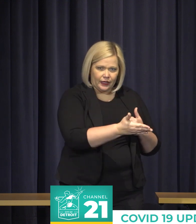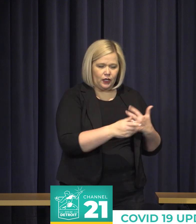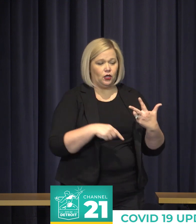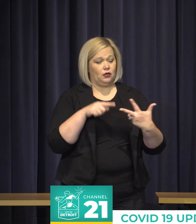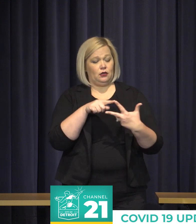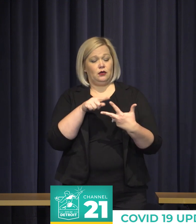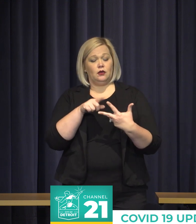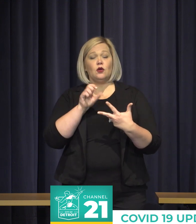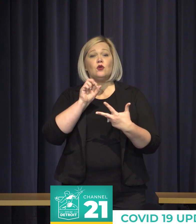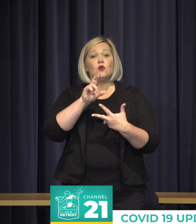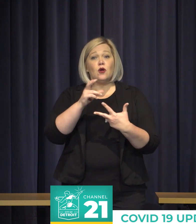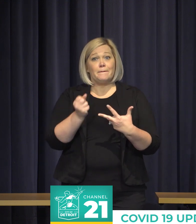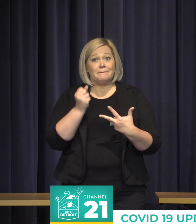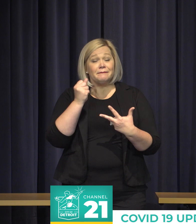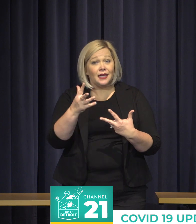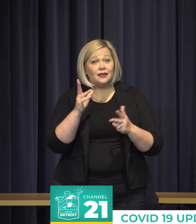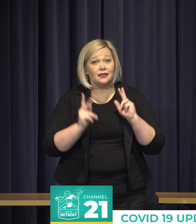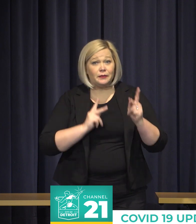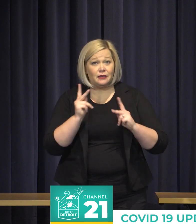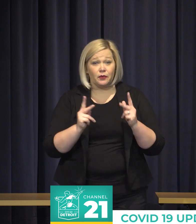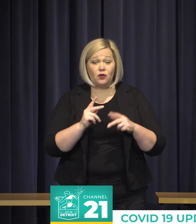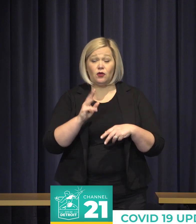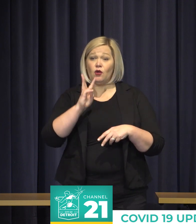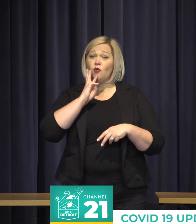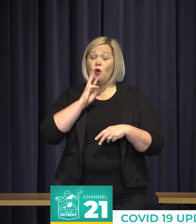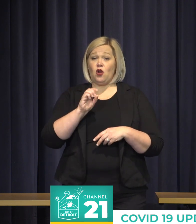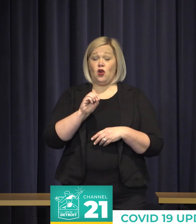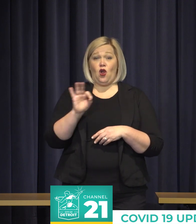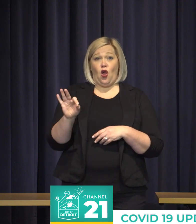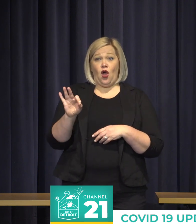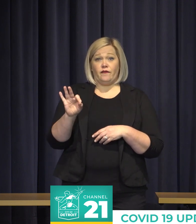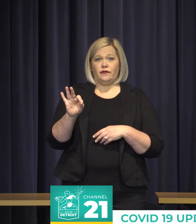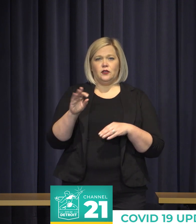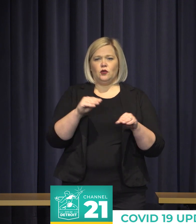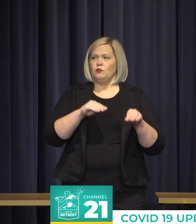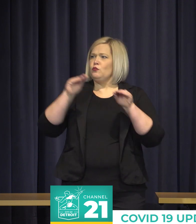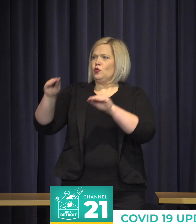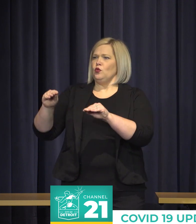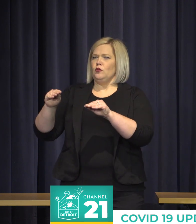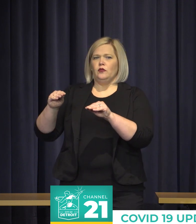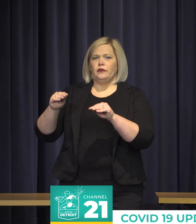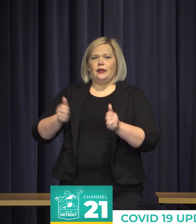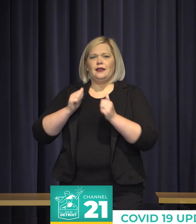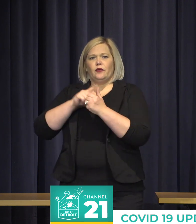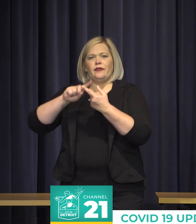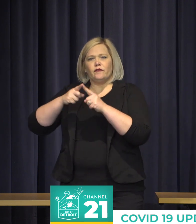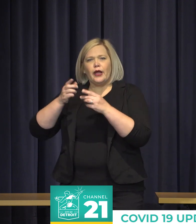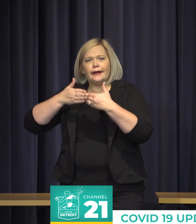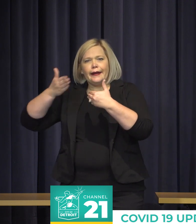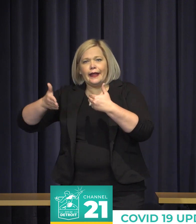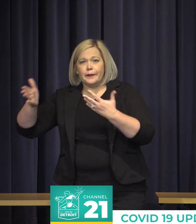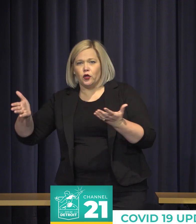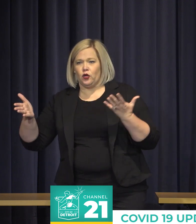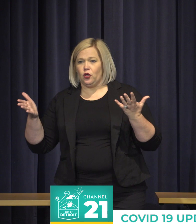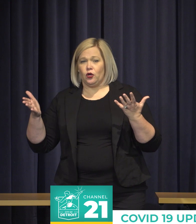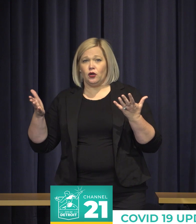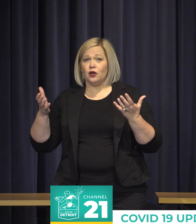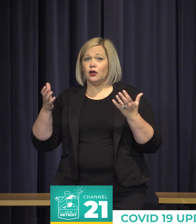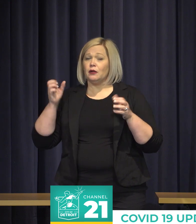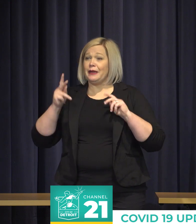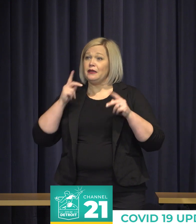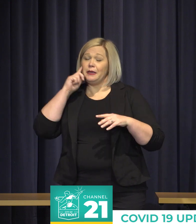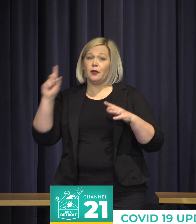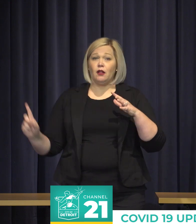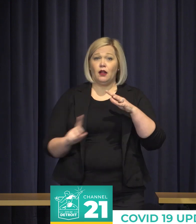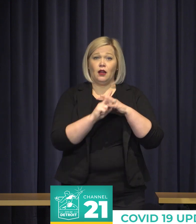there's a significant number of people who, when their water was shut off, moved out and moved in with a friend or a neighbor. A lot of these folks have shown